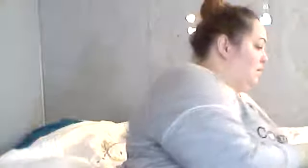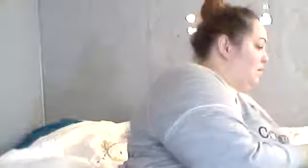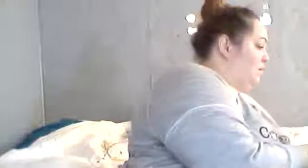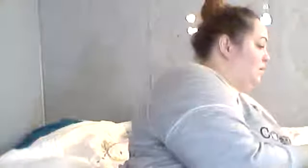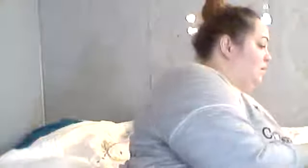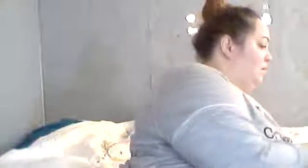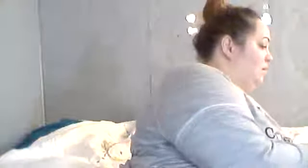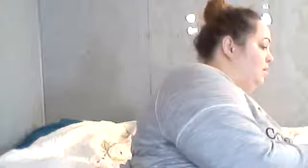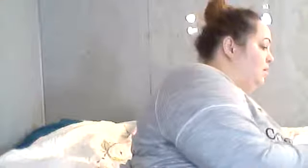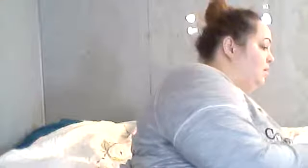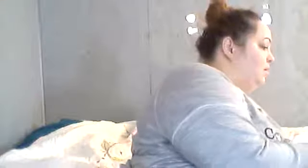Hey.